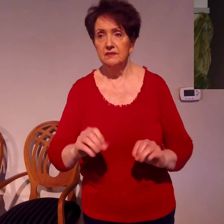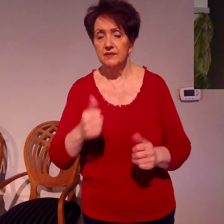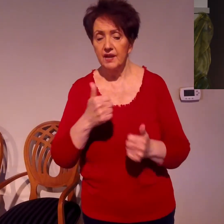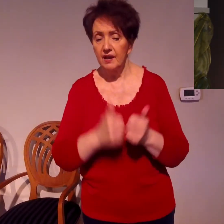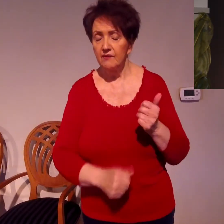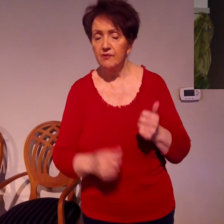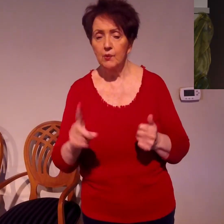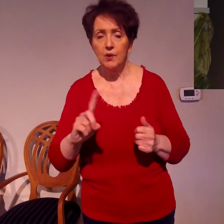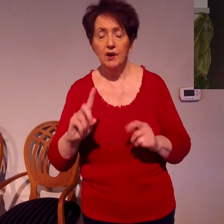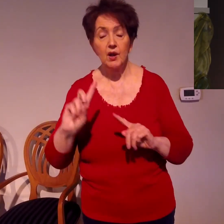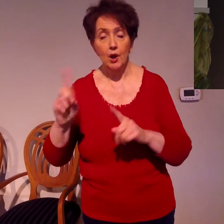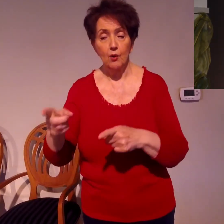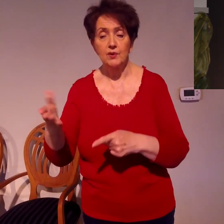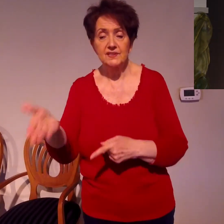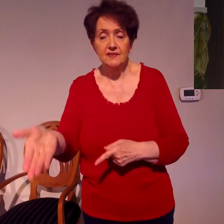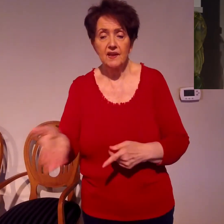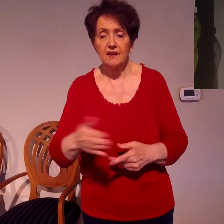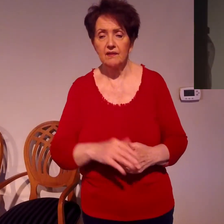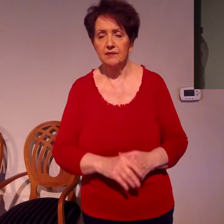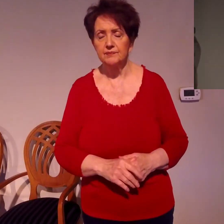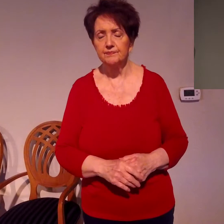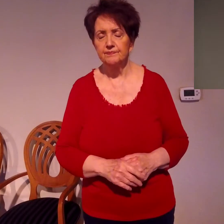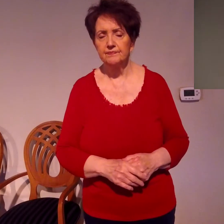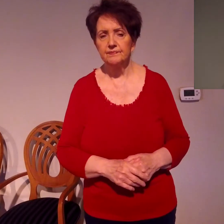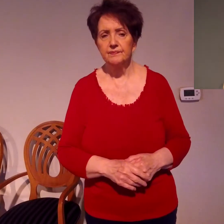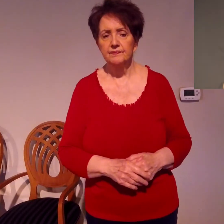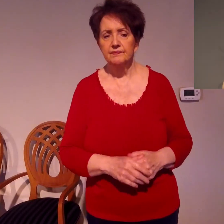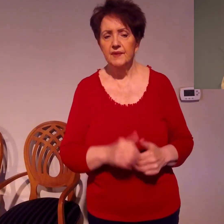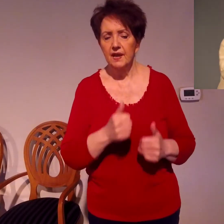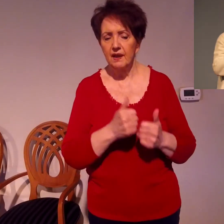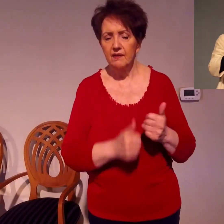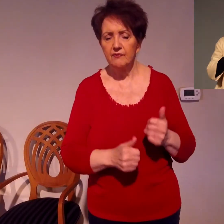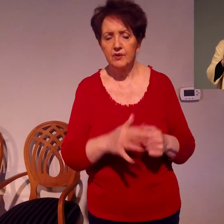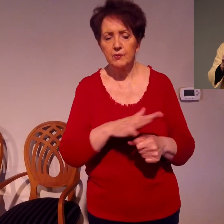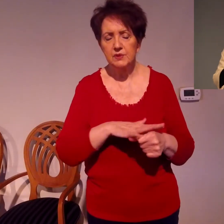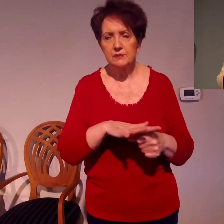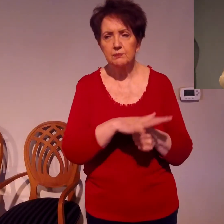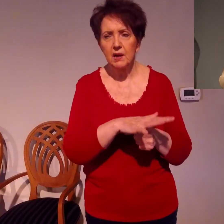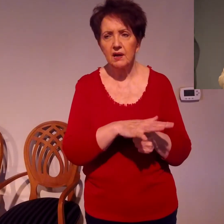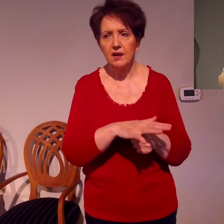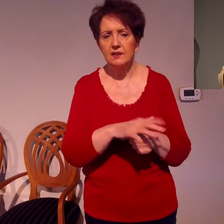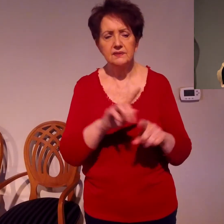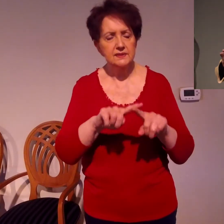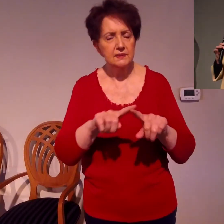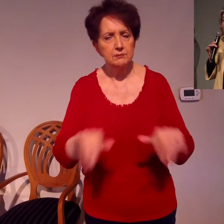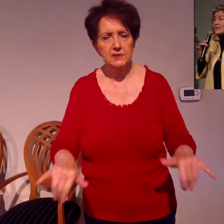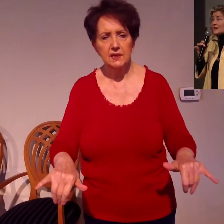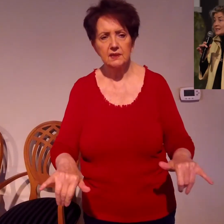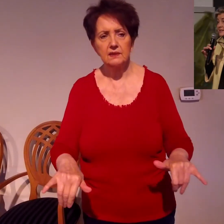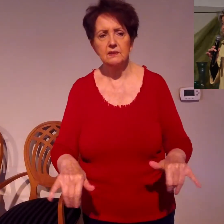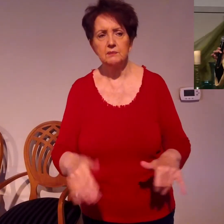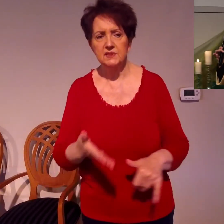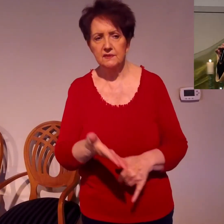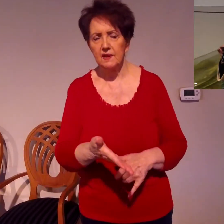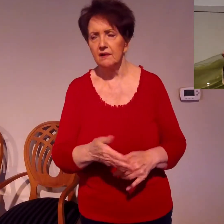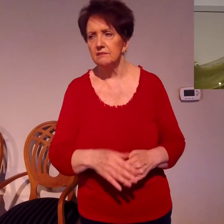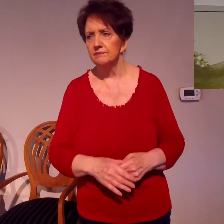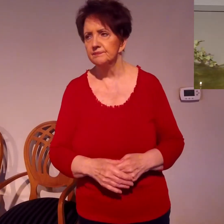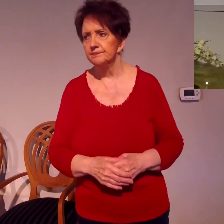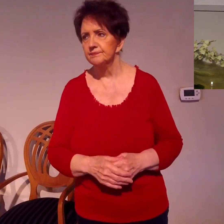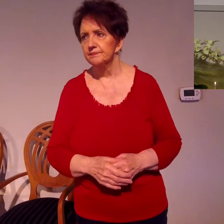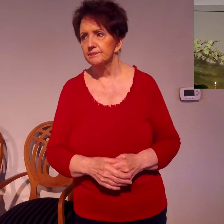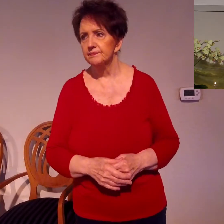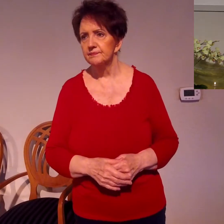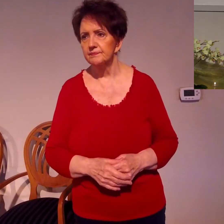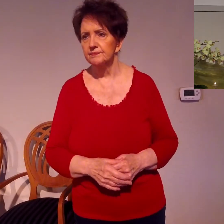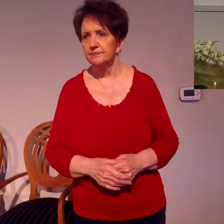go, there it is. Everywhere, every spot, simultaneously, there it is. Everywhere